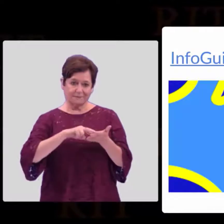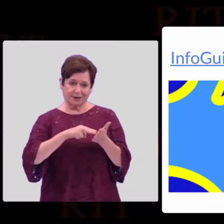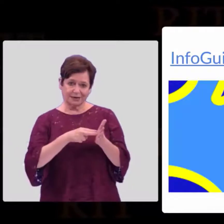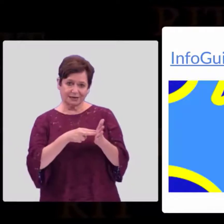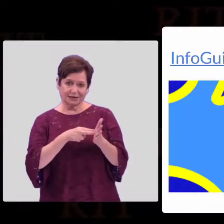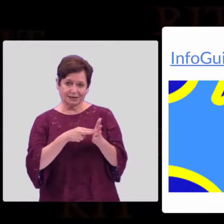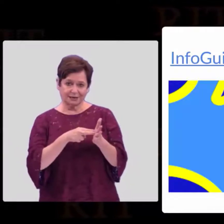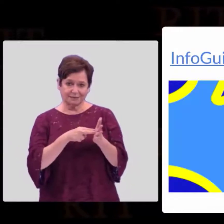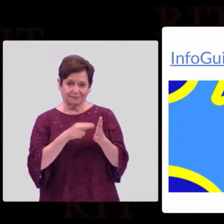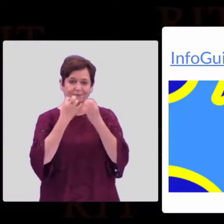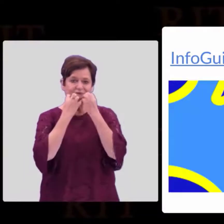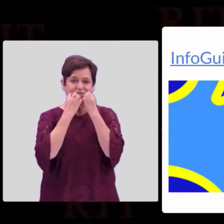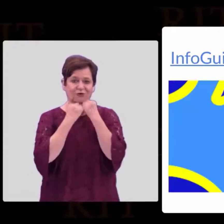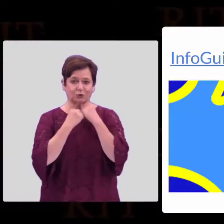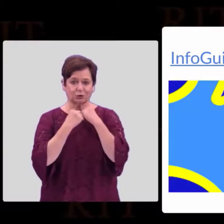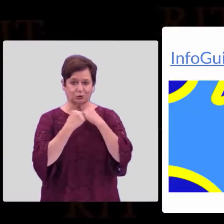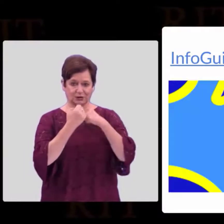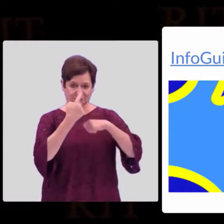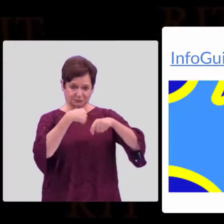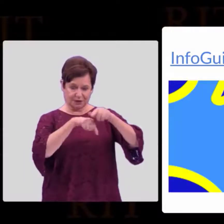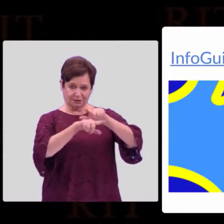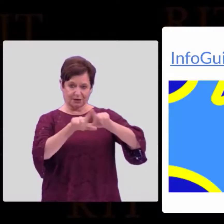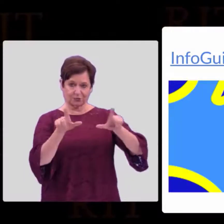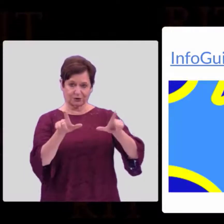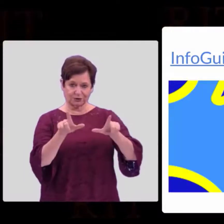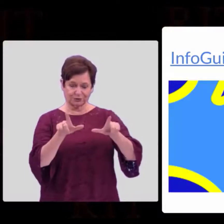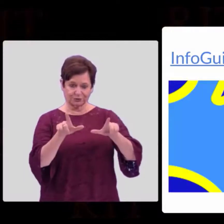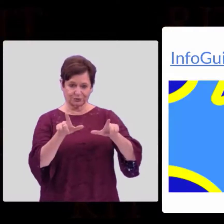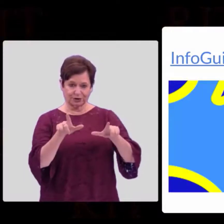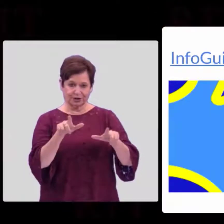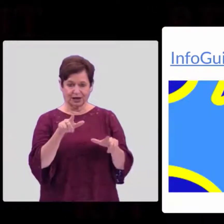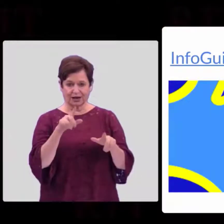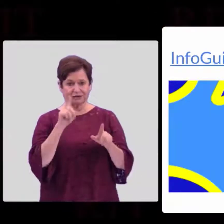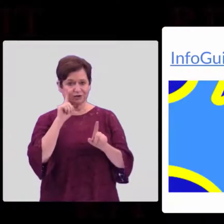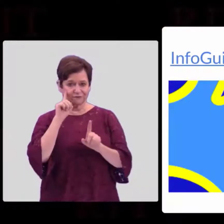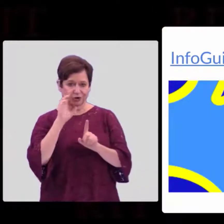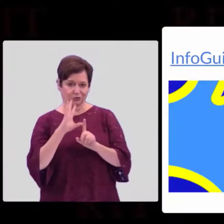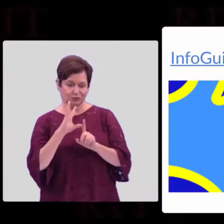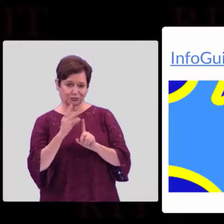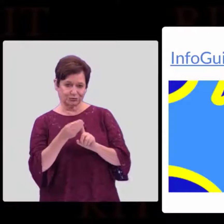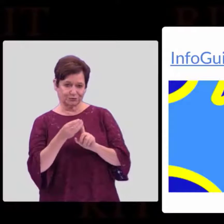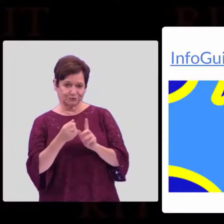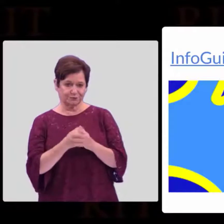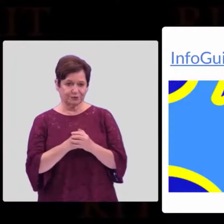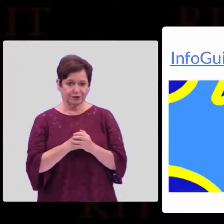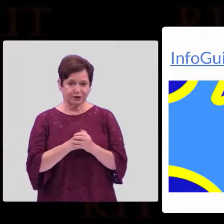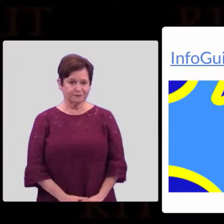Turquoise means valuing sign language and deaf culture.